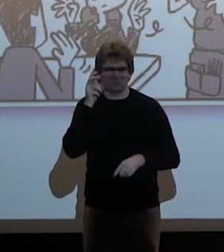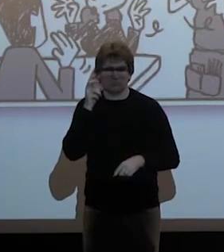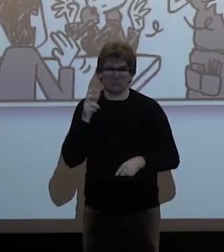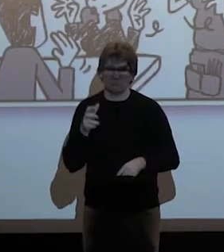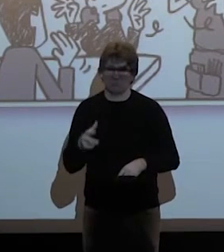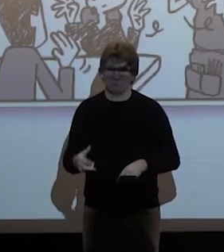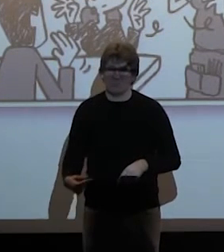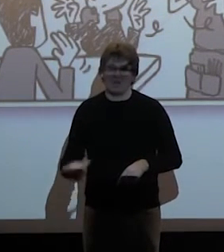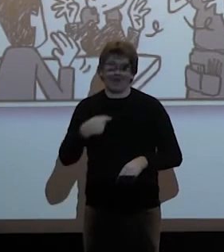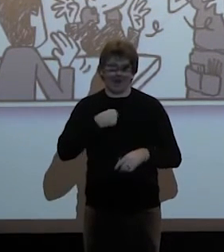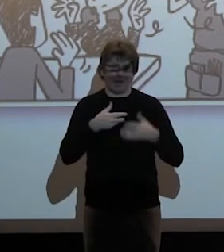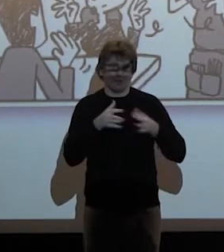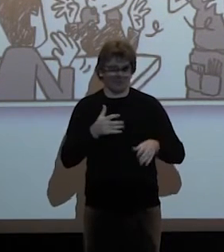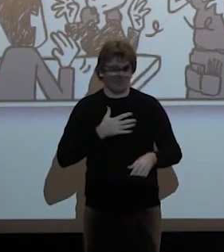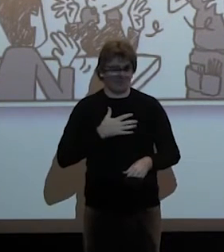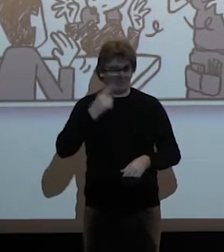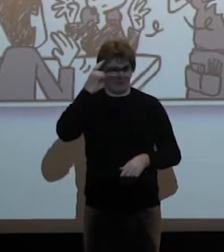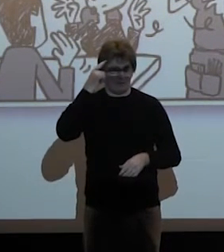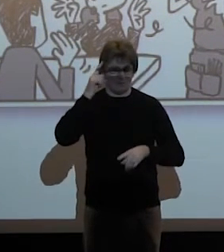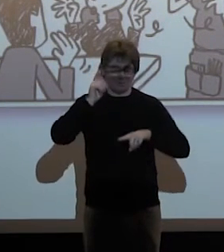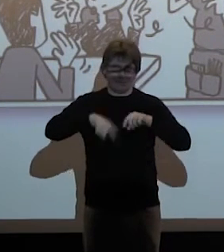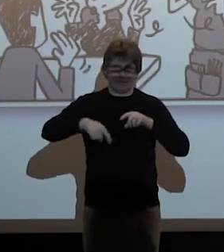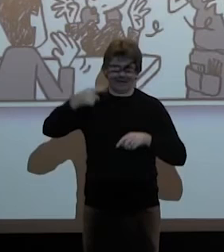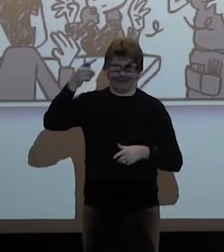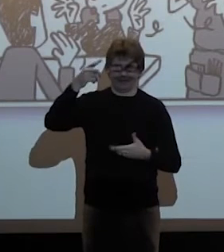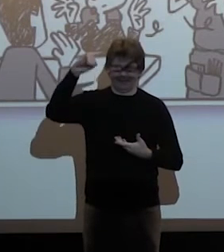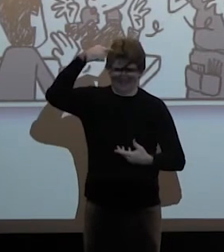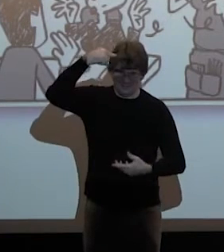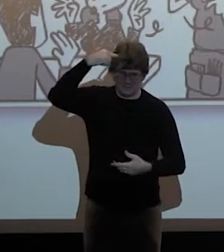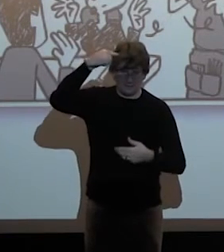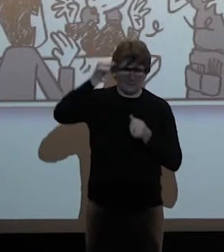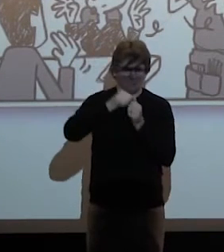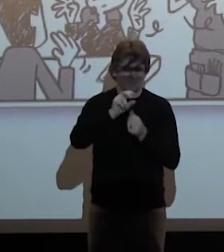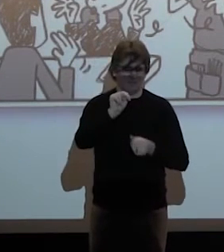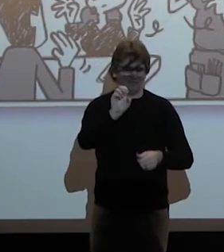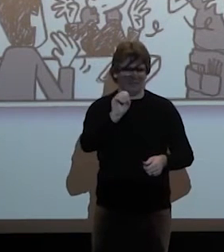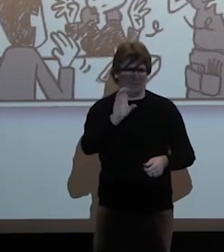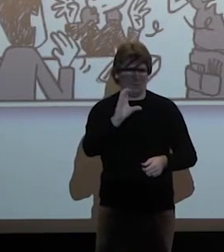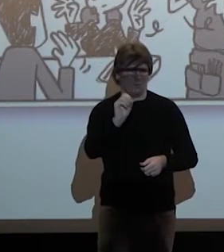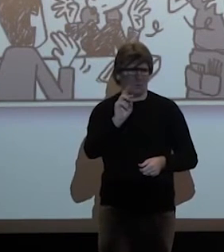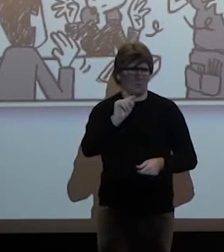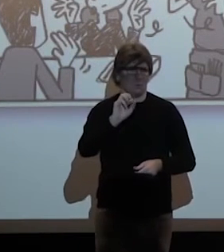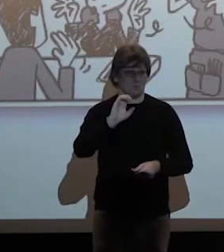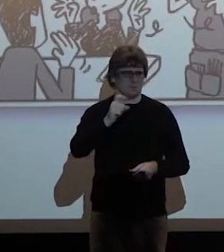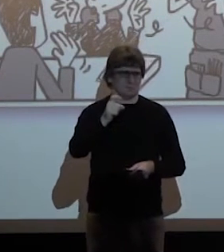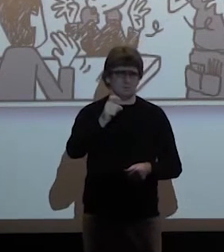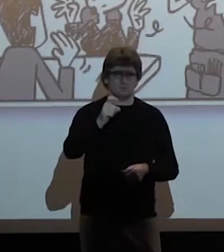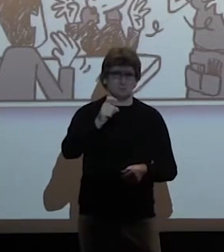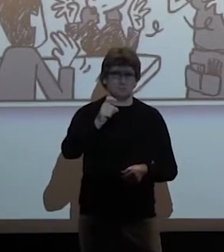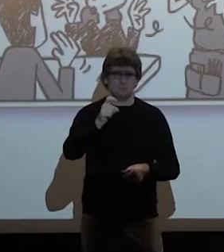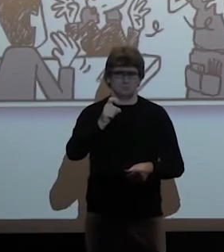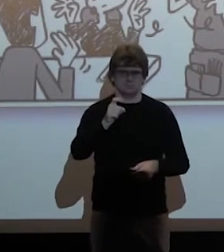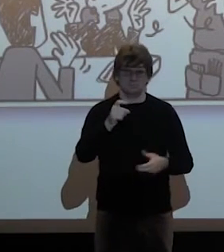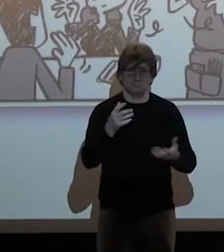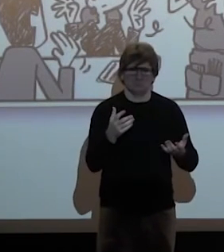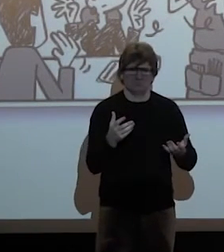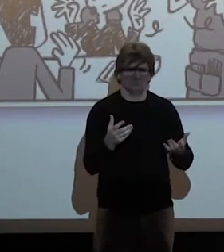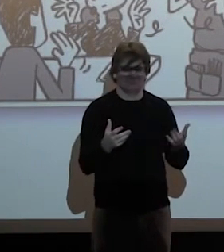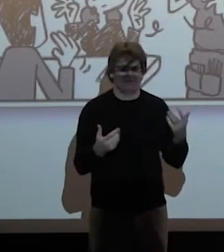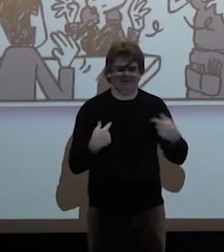So society today, we see them losing their minds over these kinds of technologies. What makes me lose my mind is